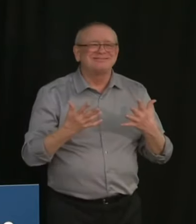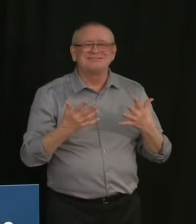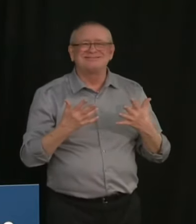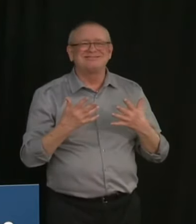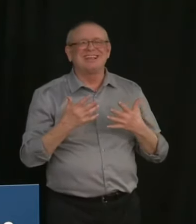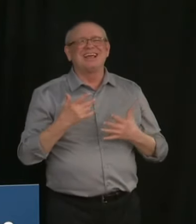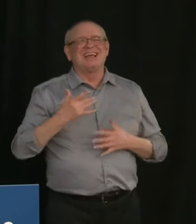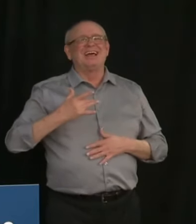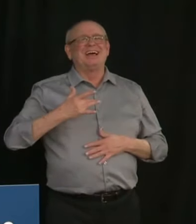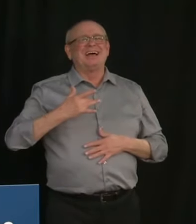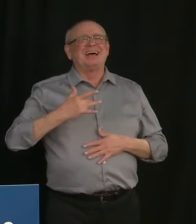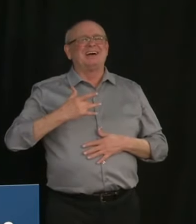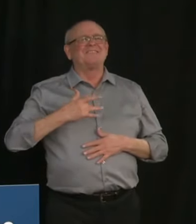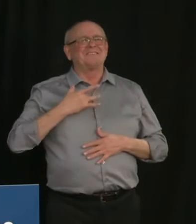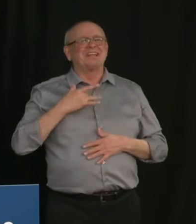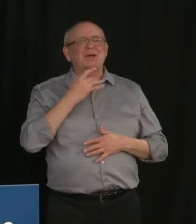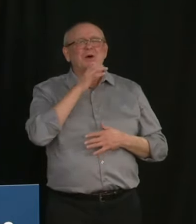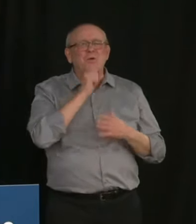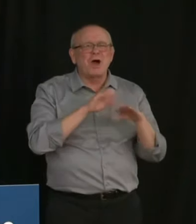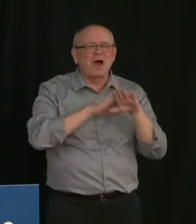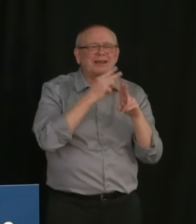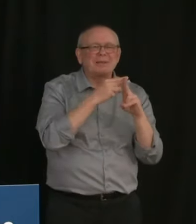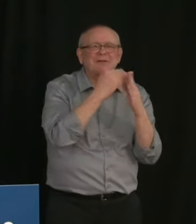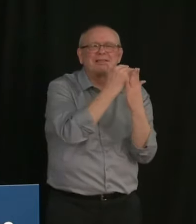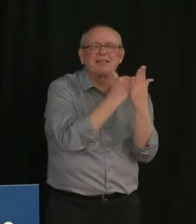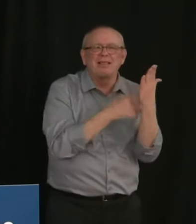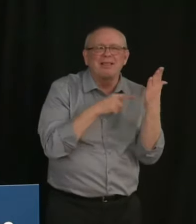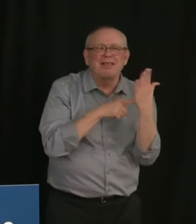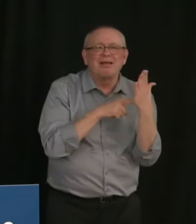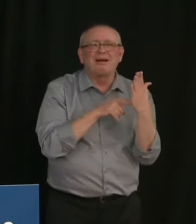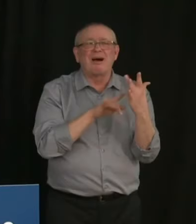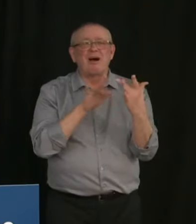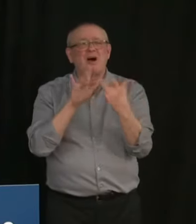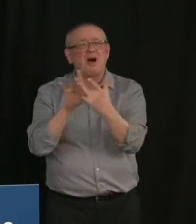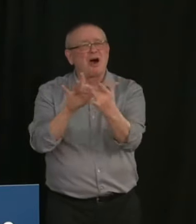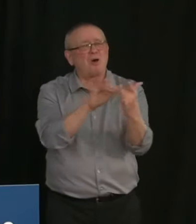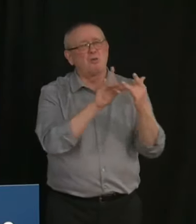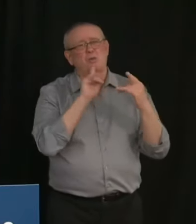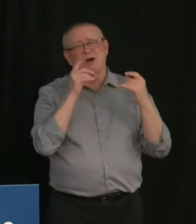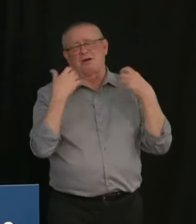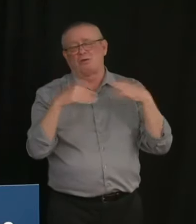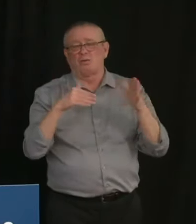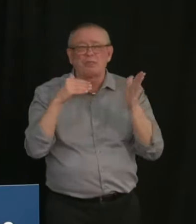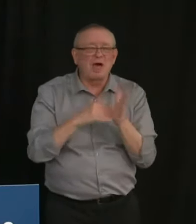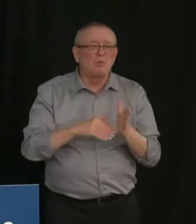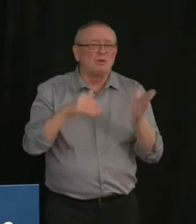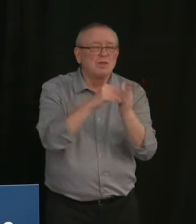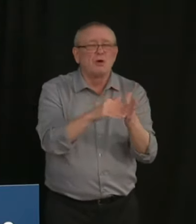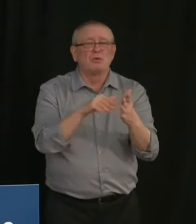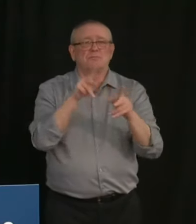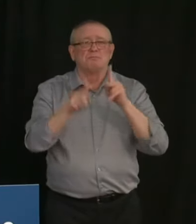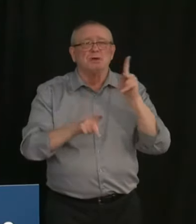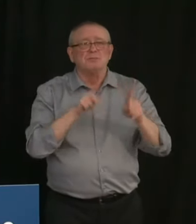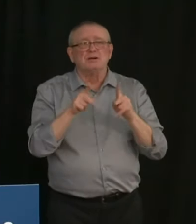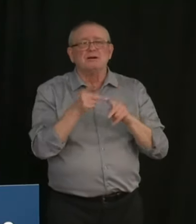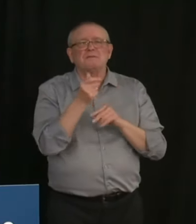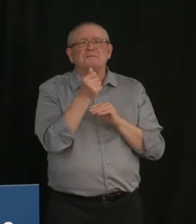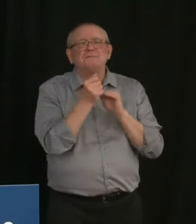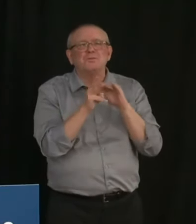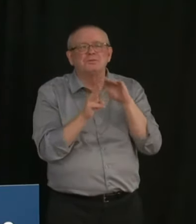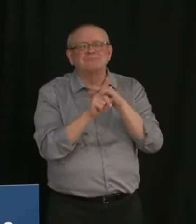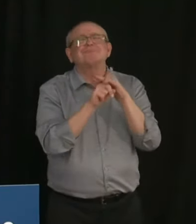of trying to reach out to many thousands of people in a very quick way. And unfortunately, in some cases, those lists were not entirely